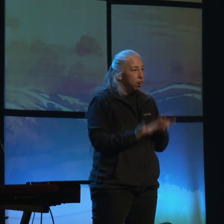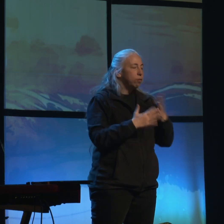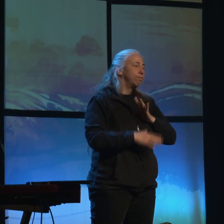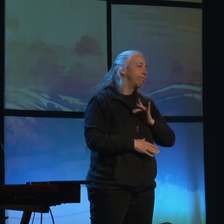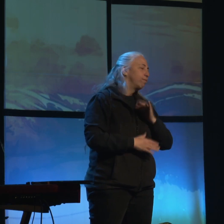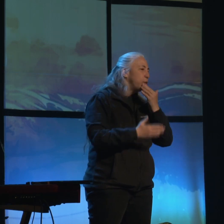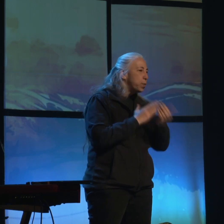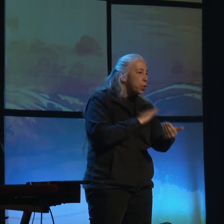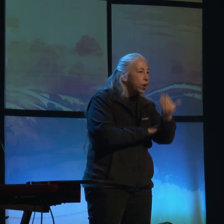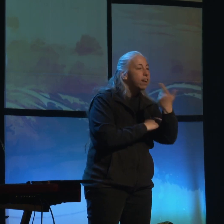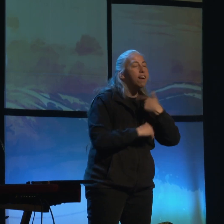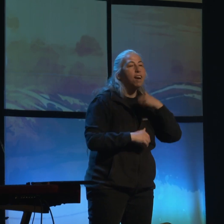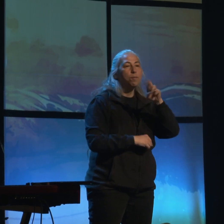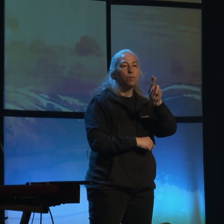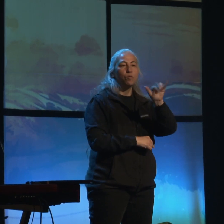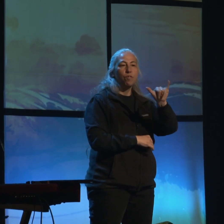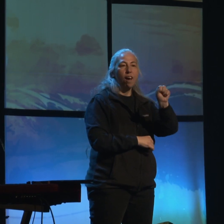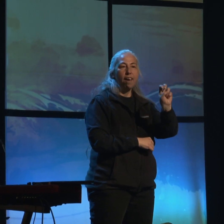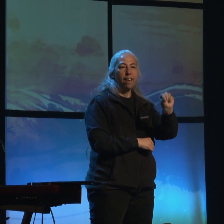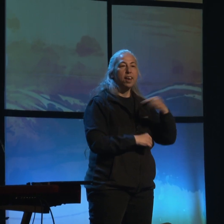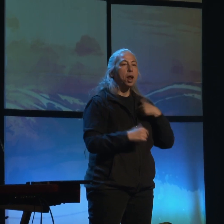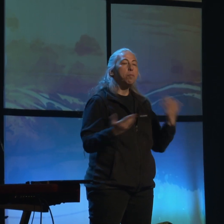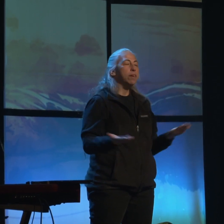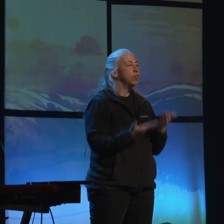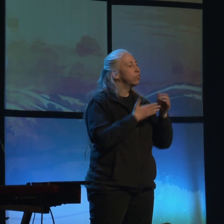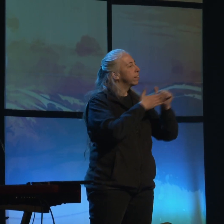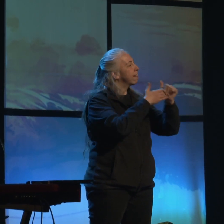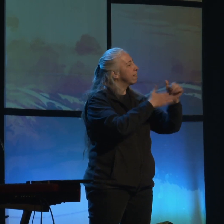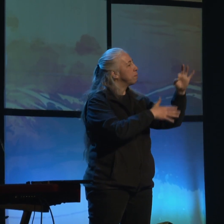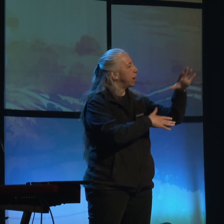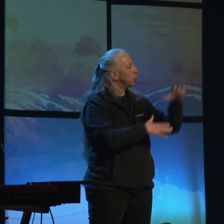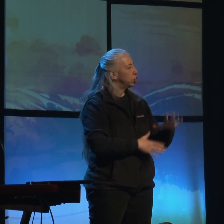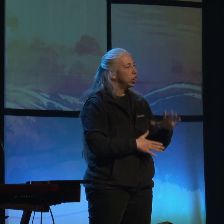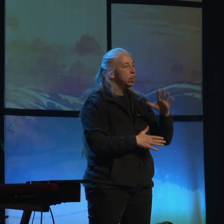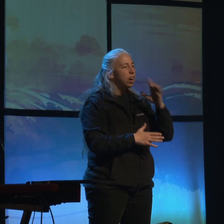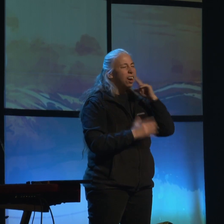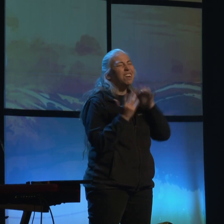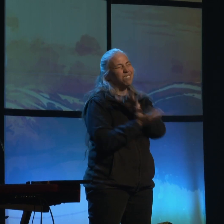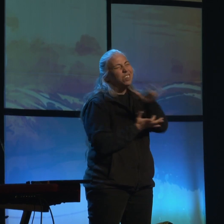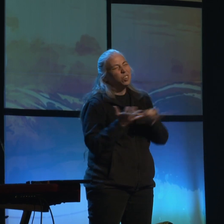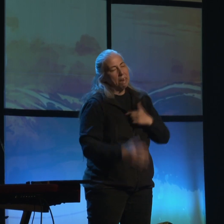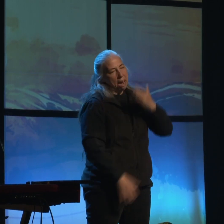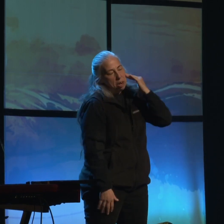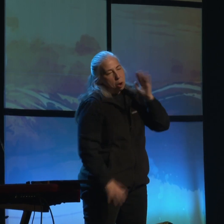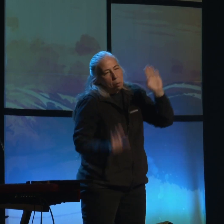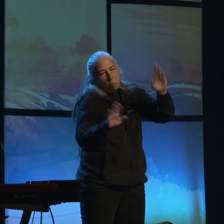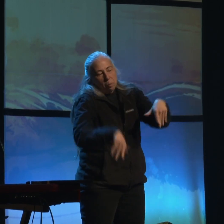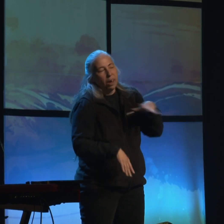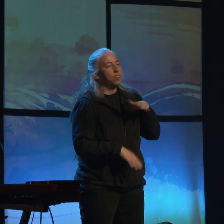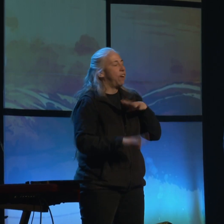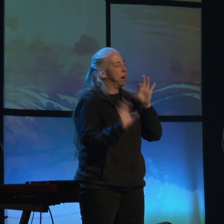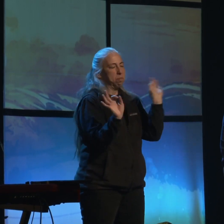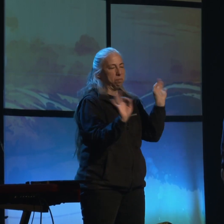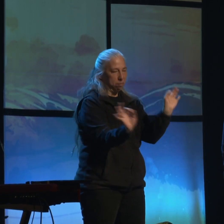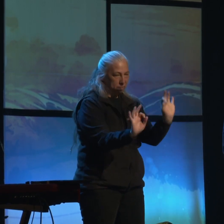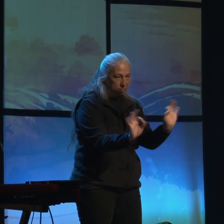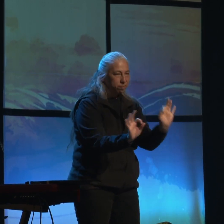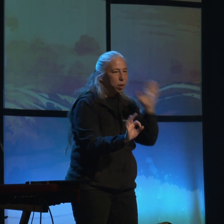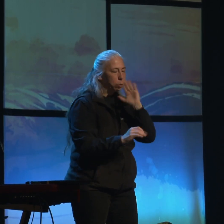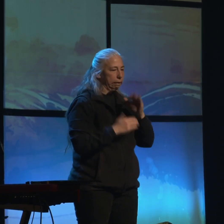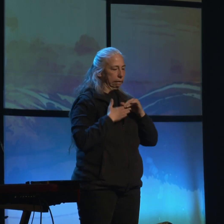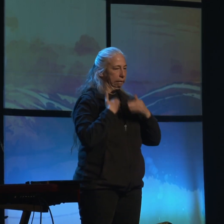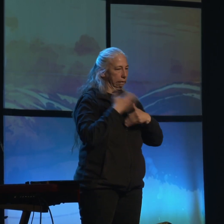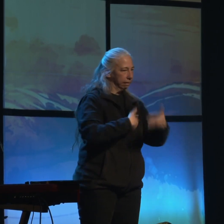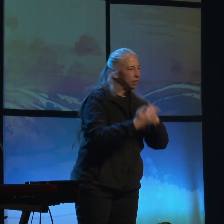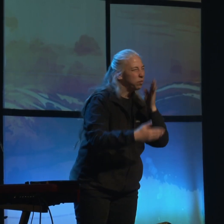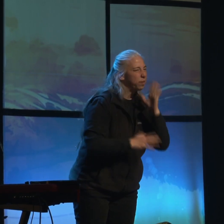lead pastor here, and that might confuse you. It confuses a lot of people. It's okay. It's wonderful. Just stick with it, and it's going to be all